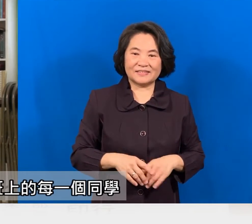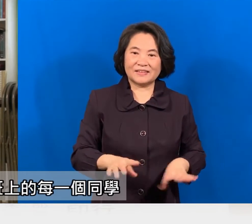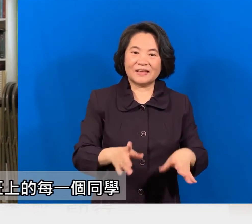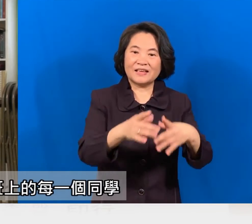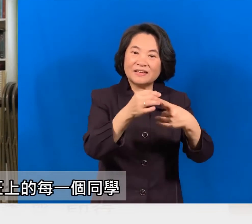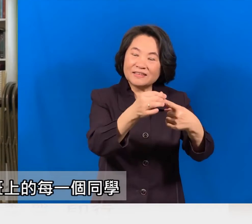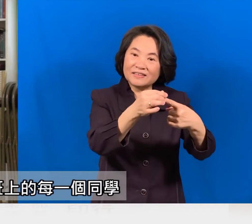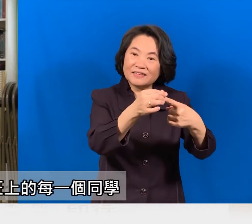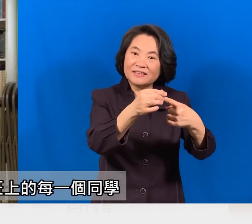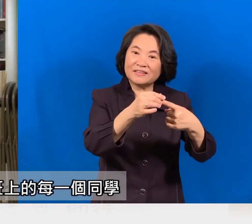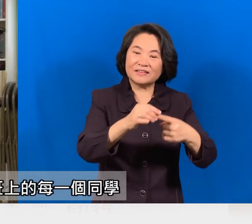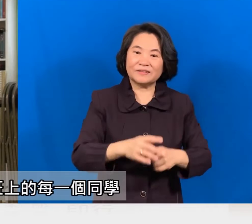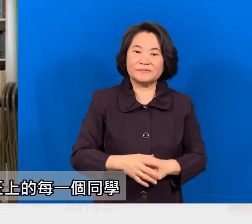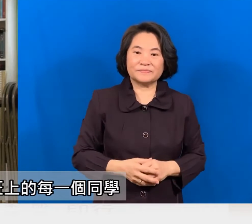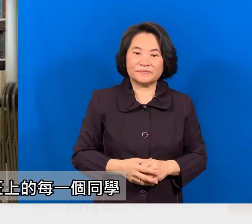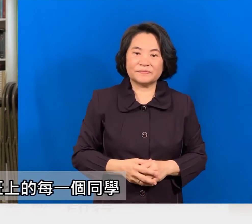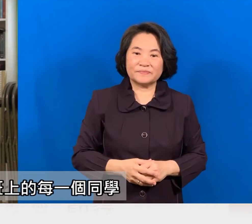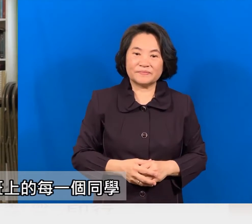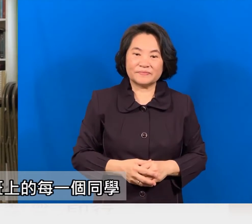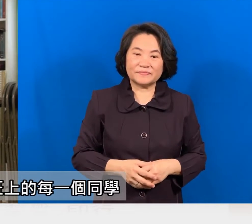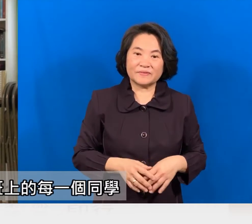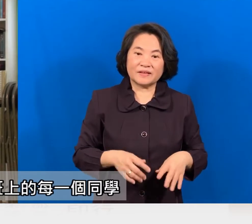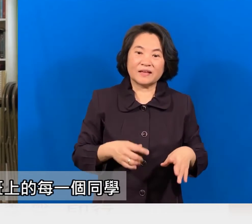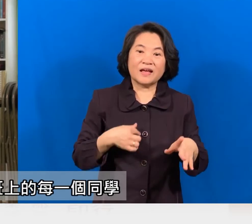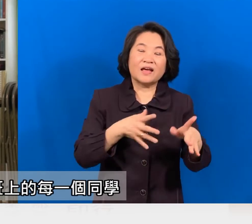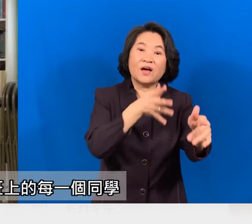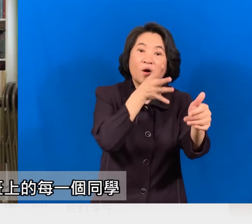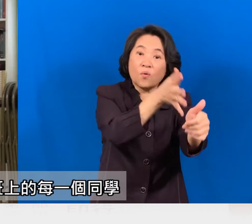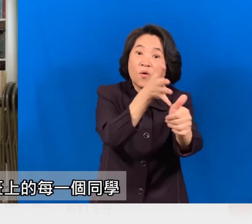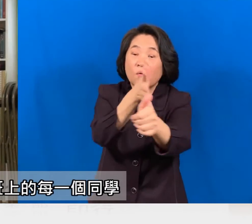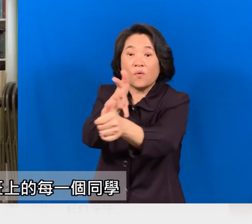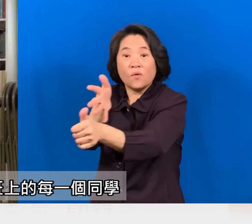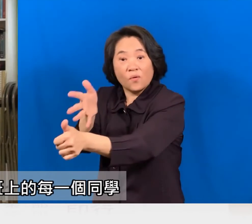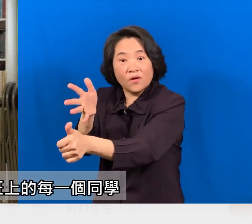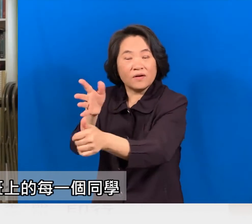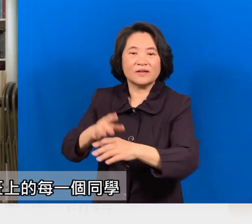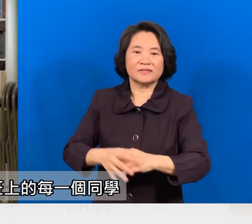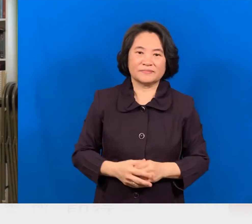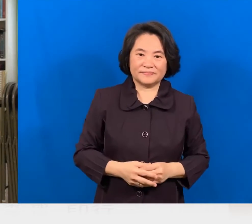1. The teacher asks every student in the class.